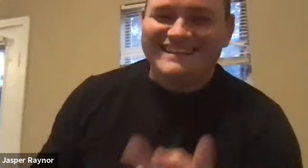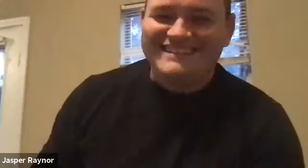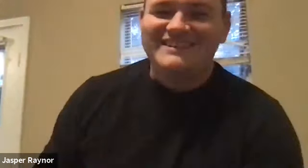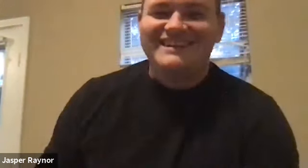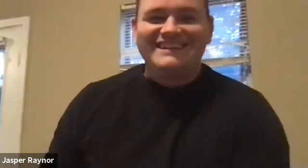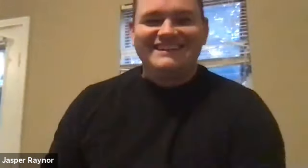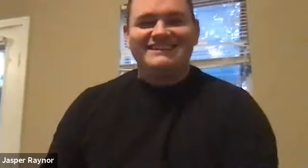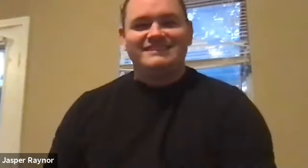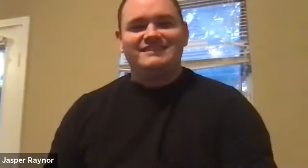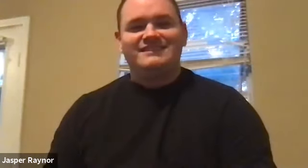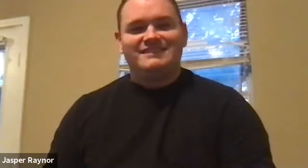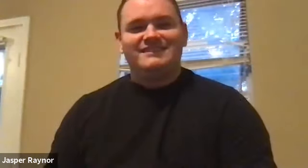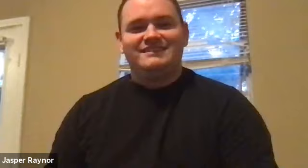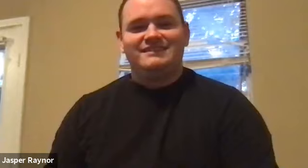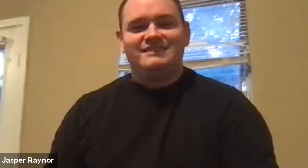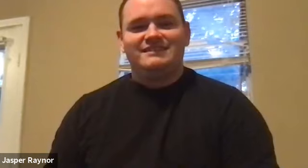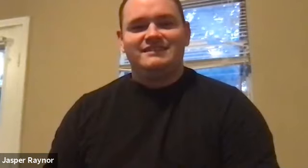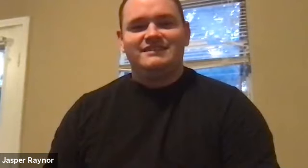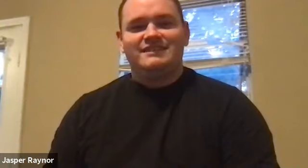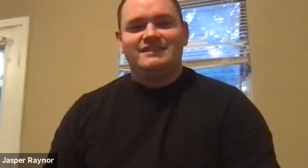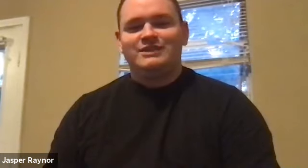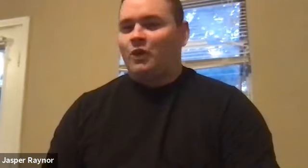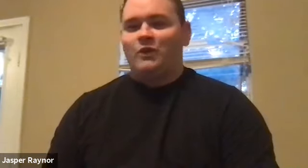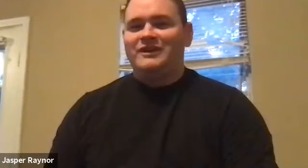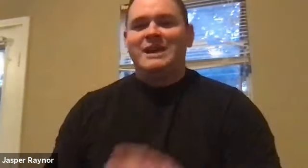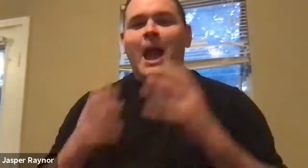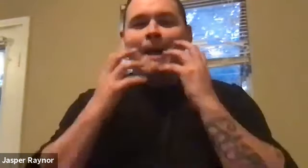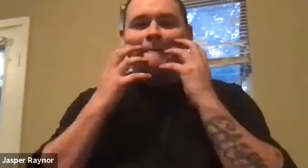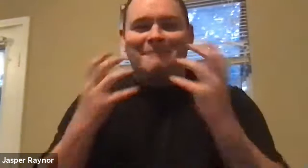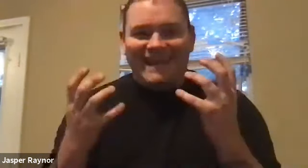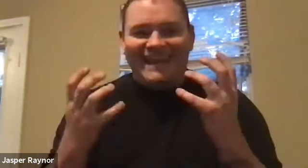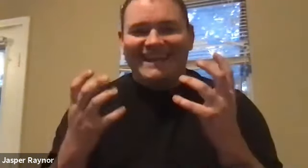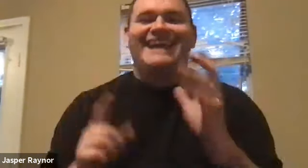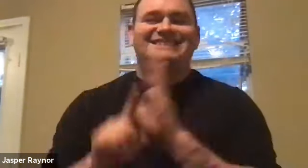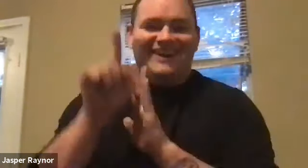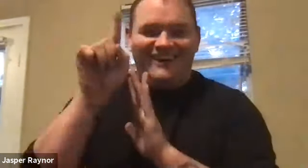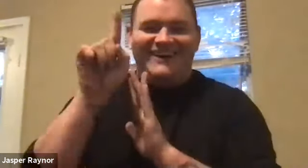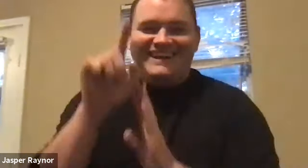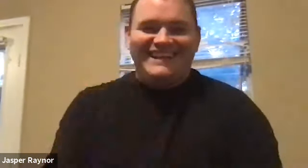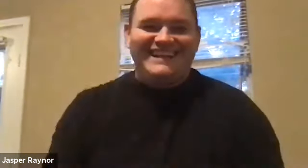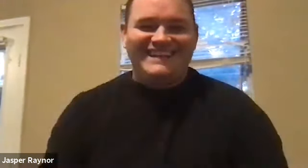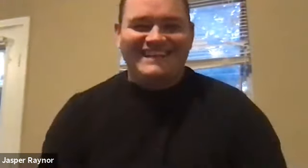be big and tall, right? No, If you were talking about the store. big and tall.